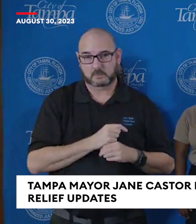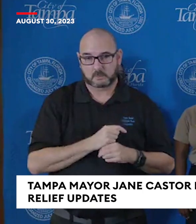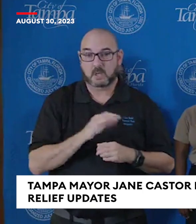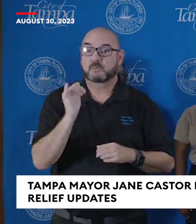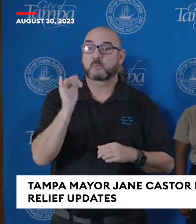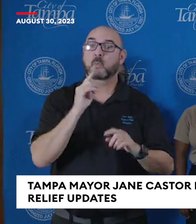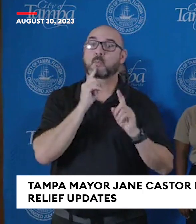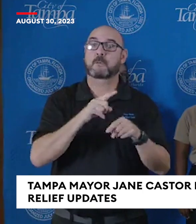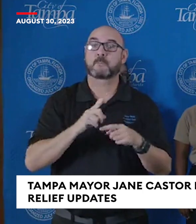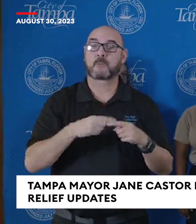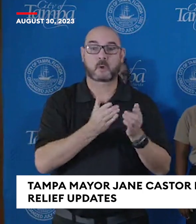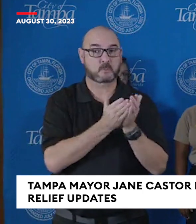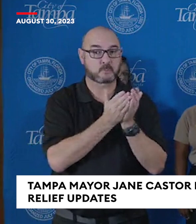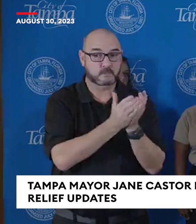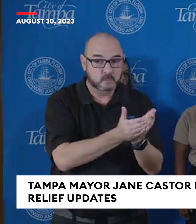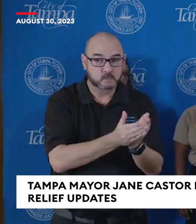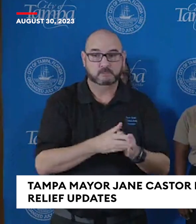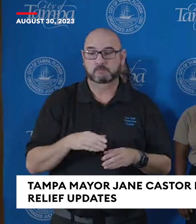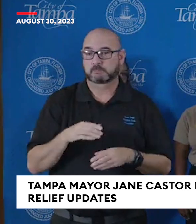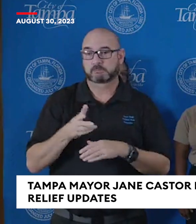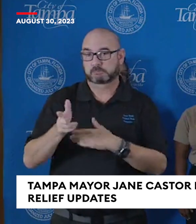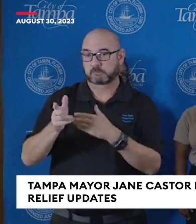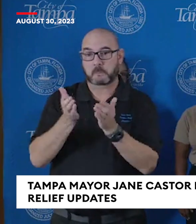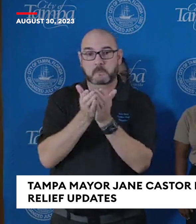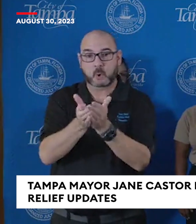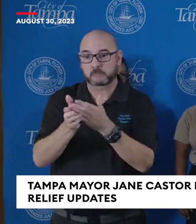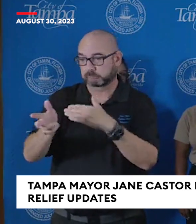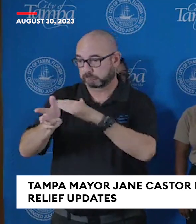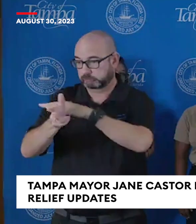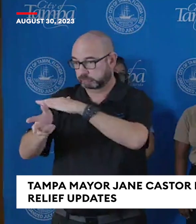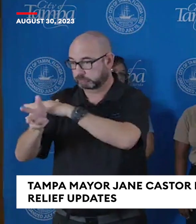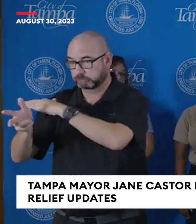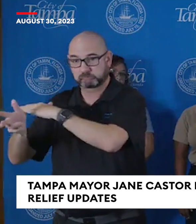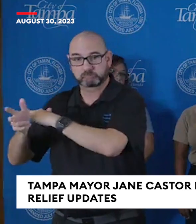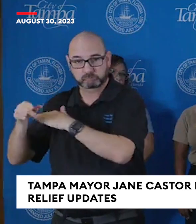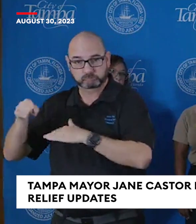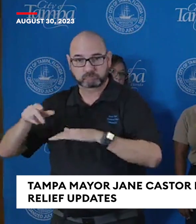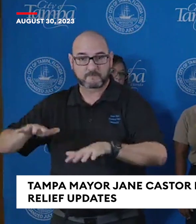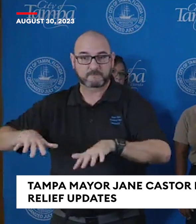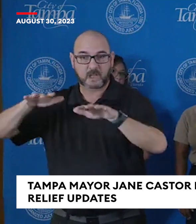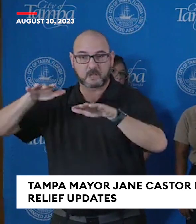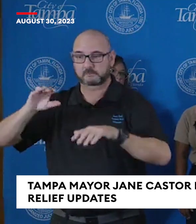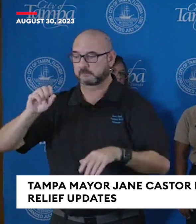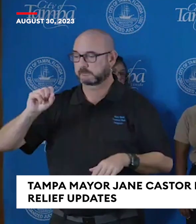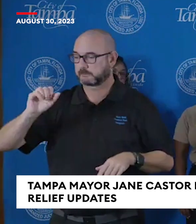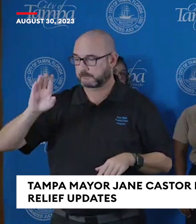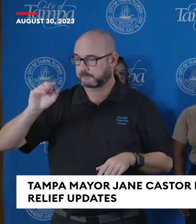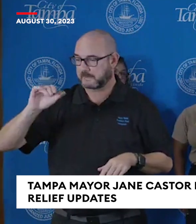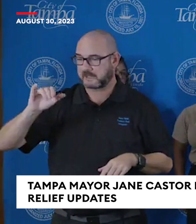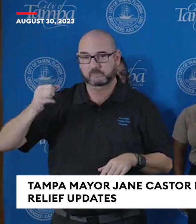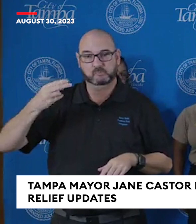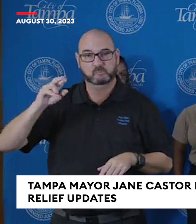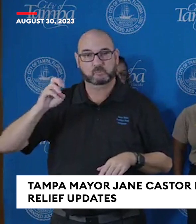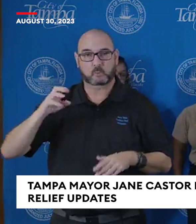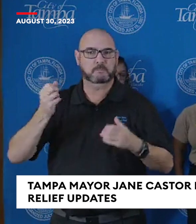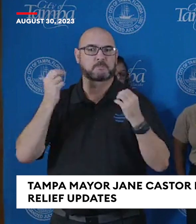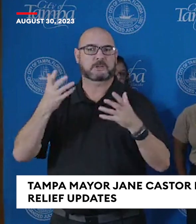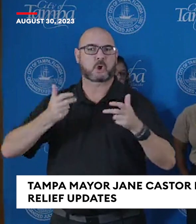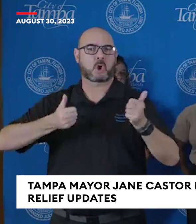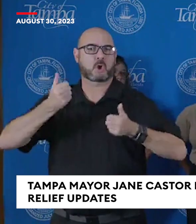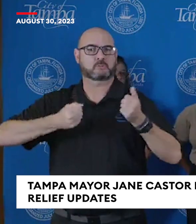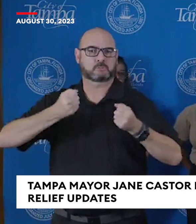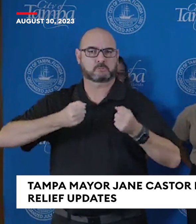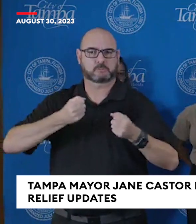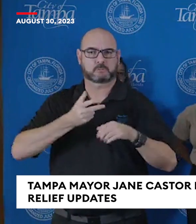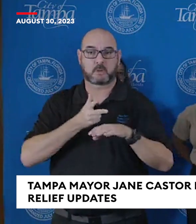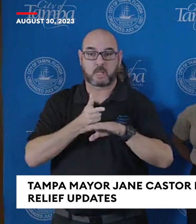those issues, the flooding in the downtown area along Bayshore. A number of cars, individuals that have driven into the water